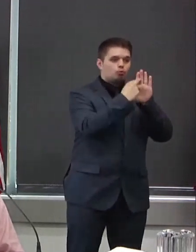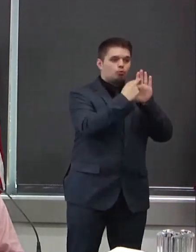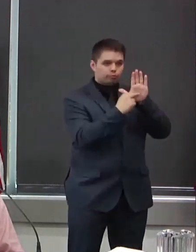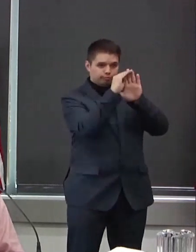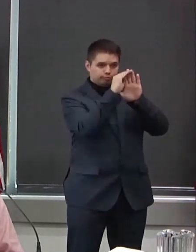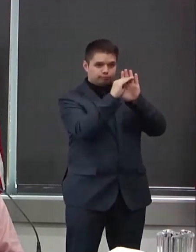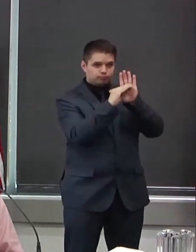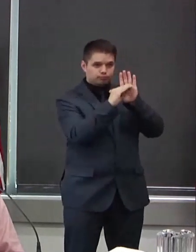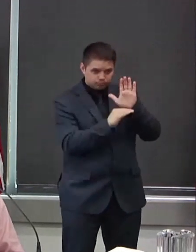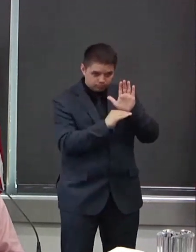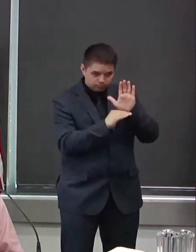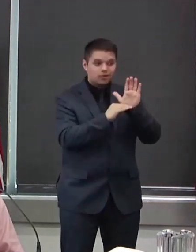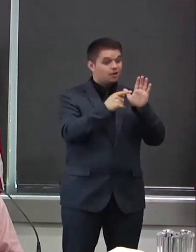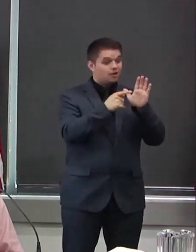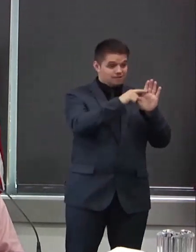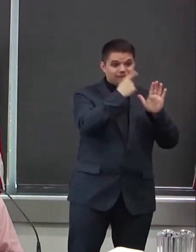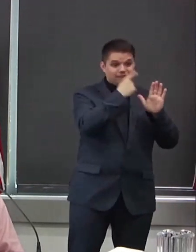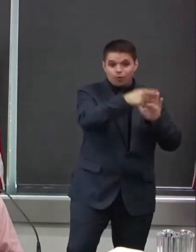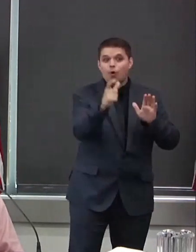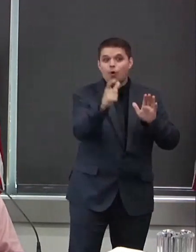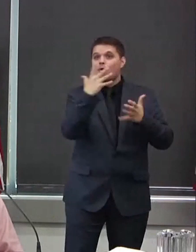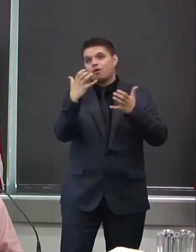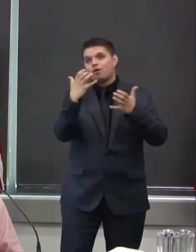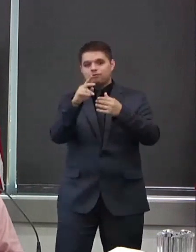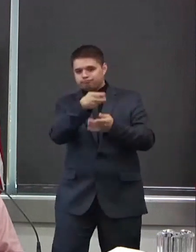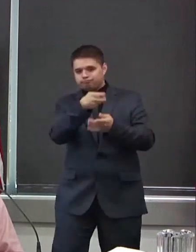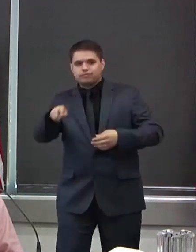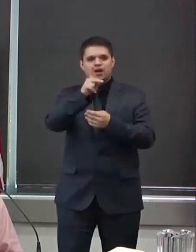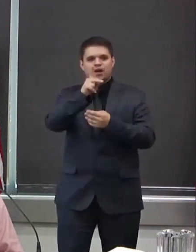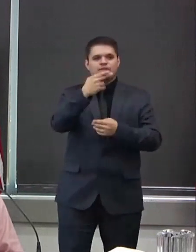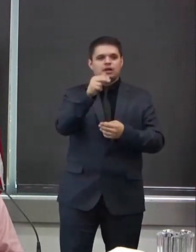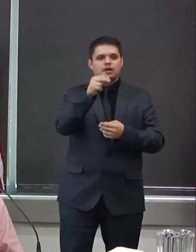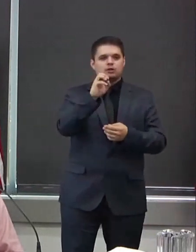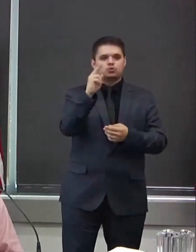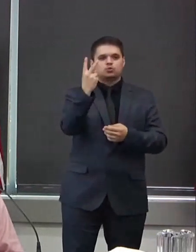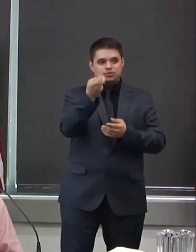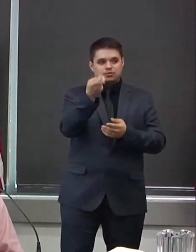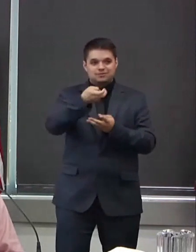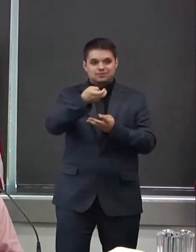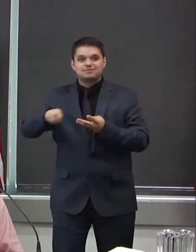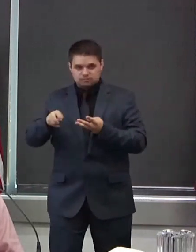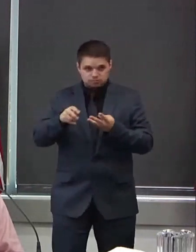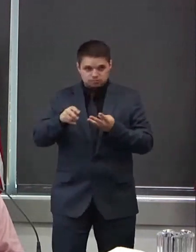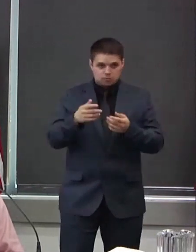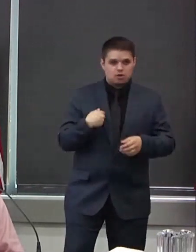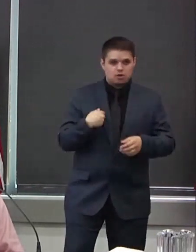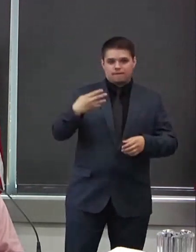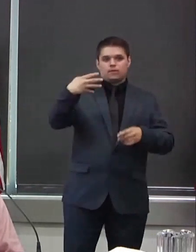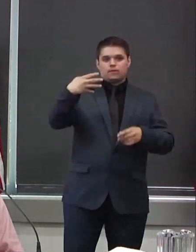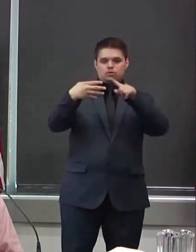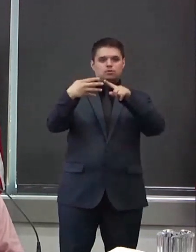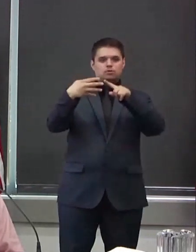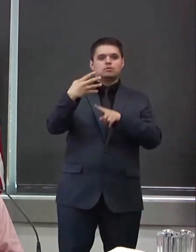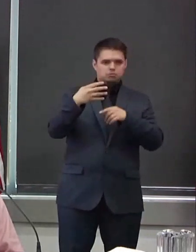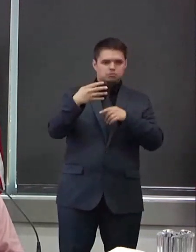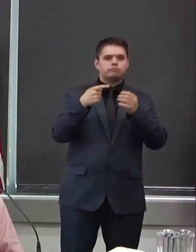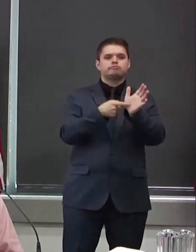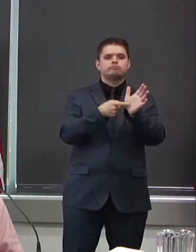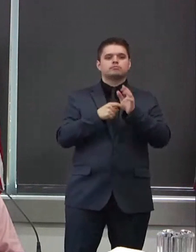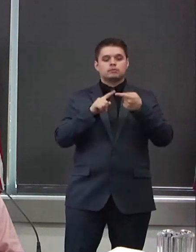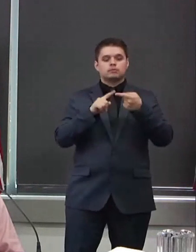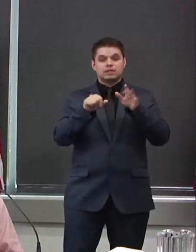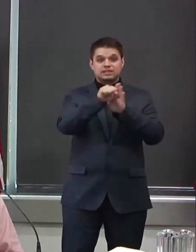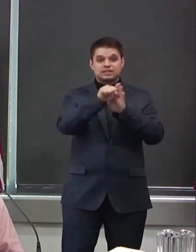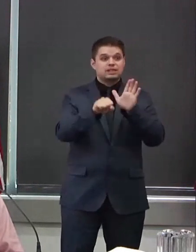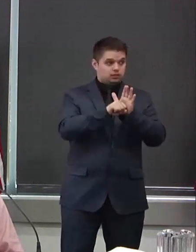safely. As you recall, we had 4 main prerequisites for entering phase 1. Statewide, there has been a